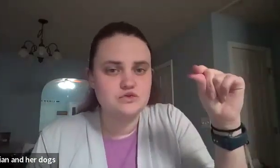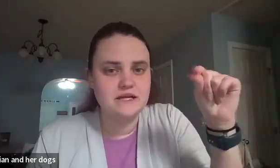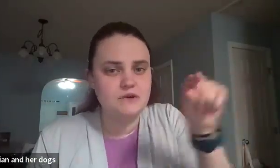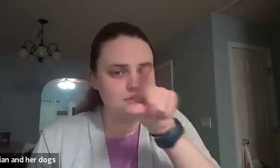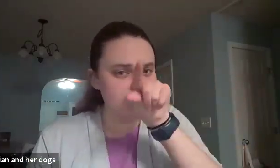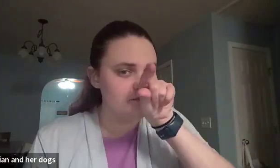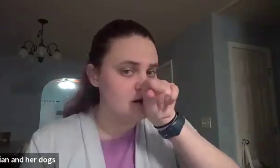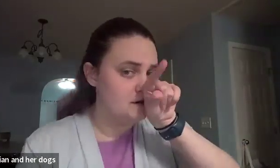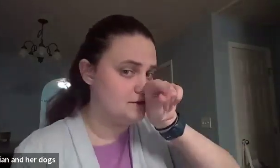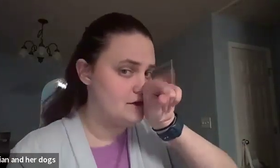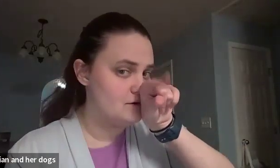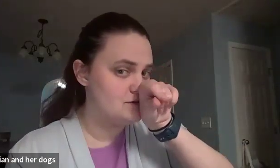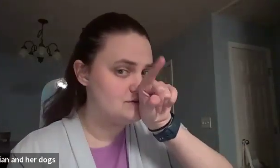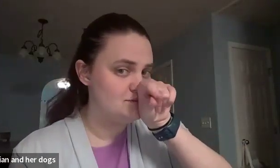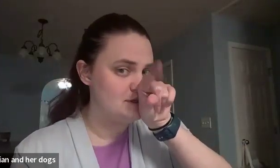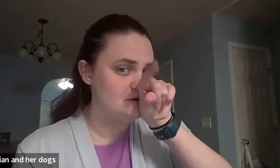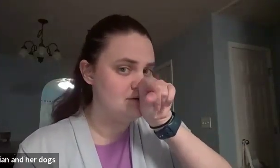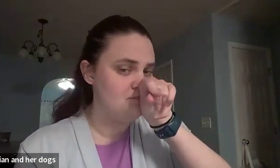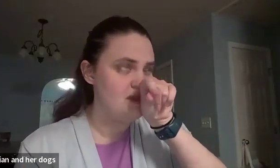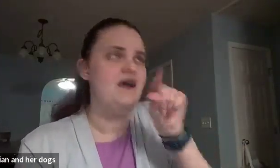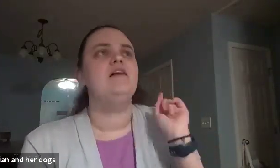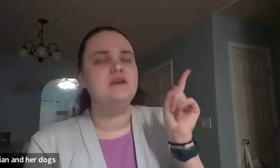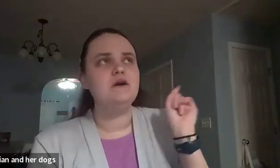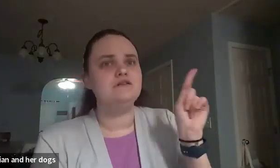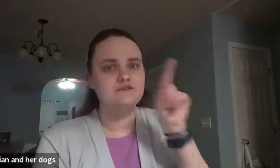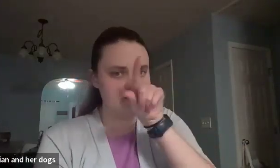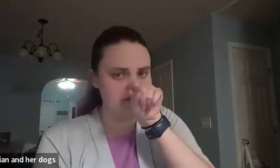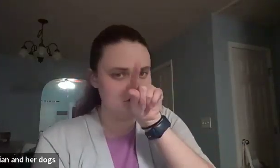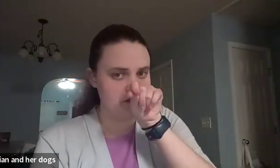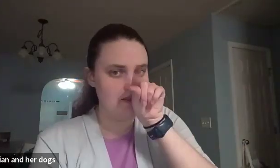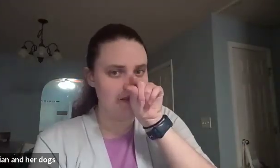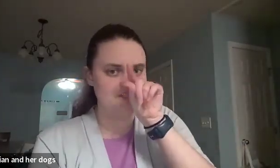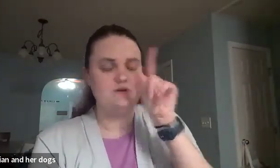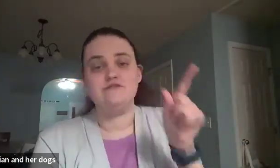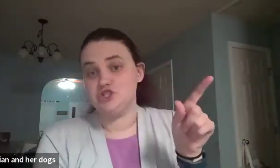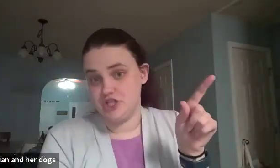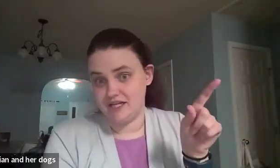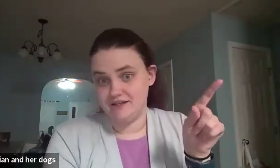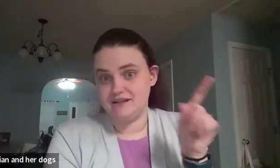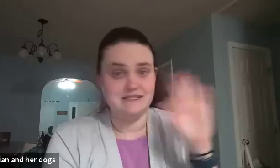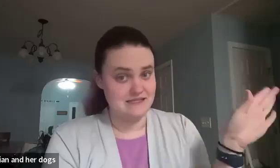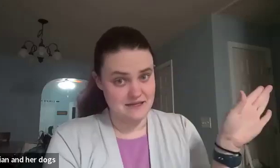that 20 motion, but on your nose, bird. I think we also did this one last week for chicken because it's the same